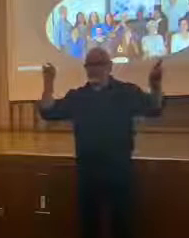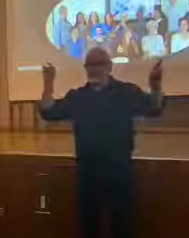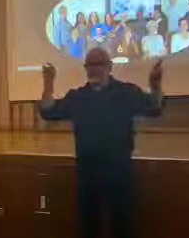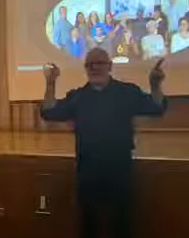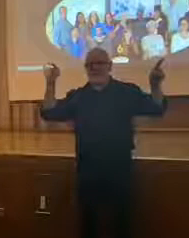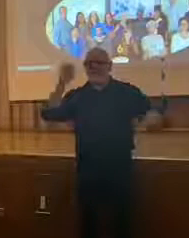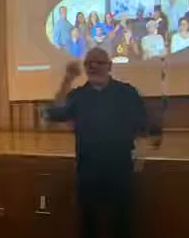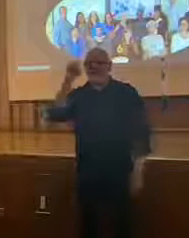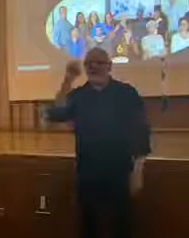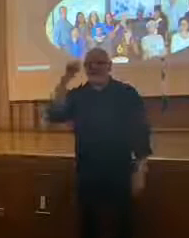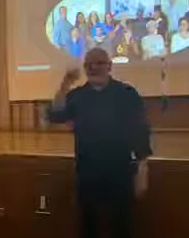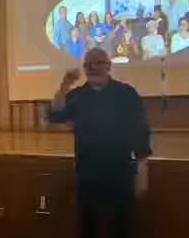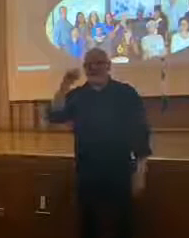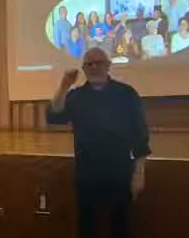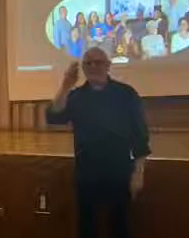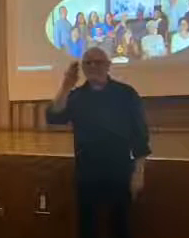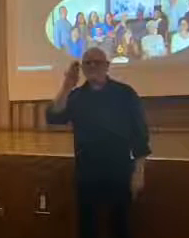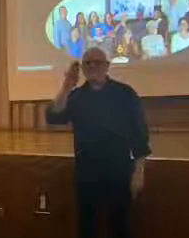Very good.